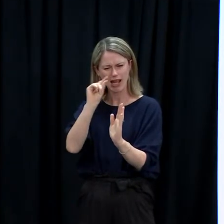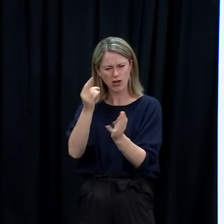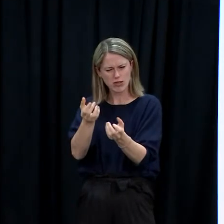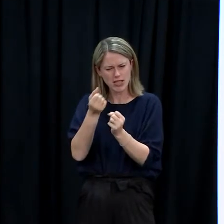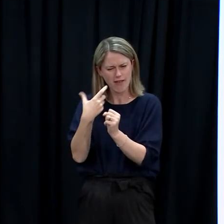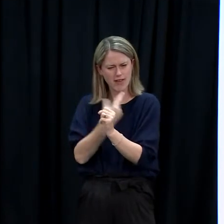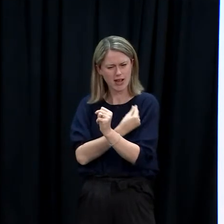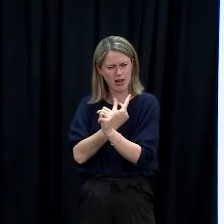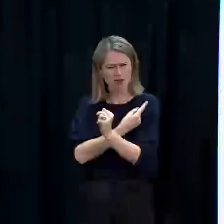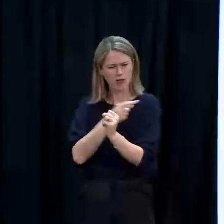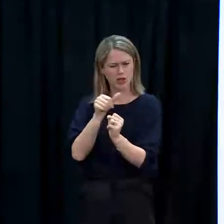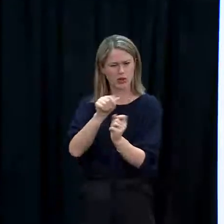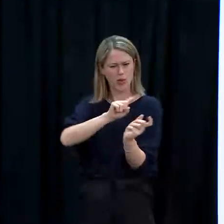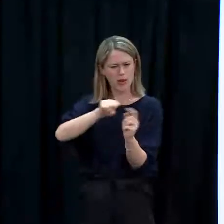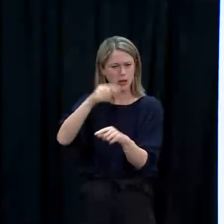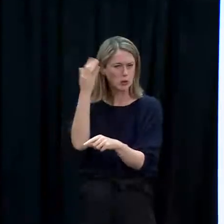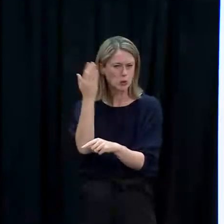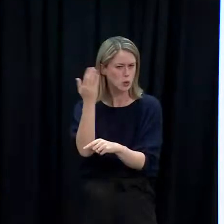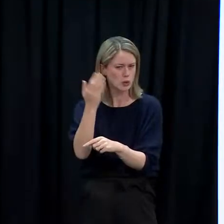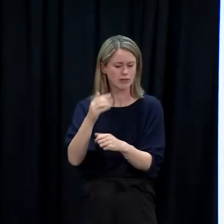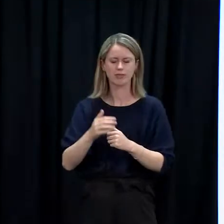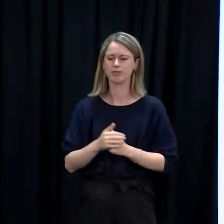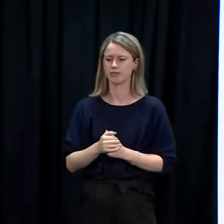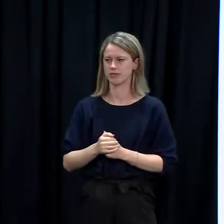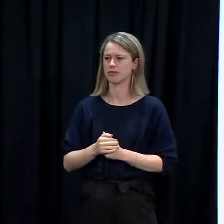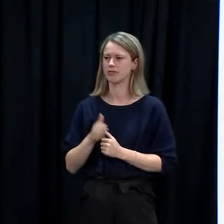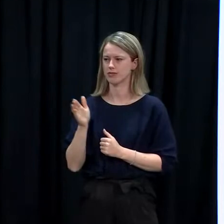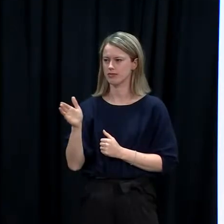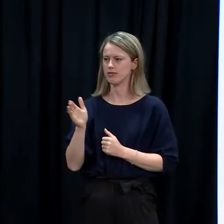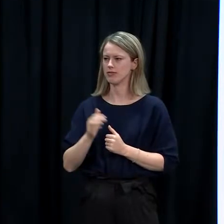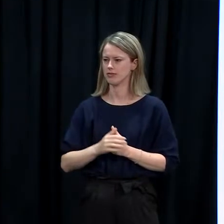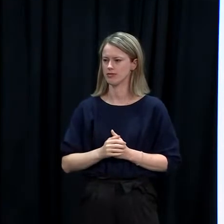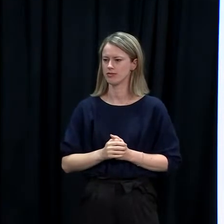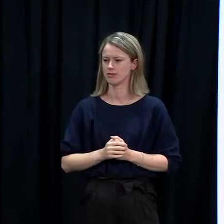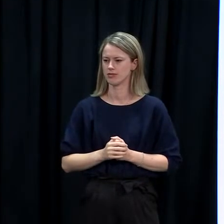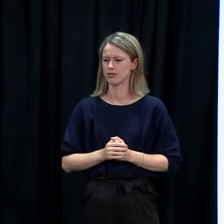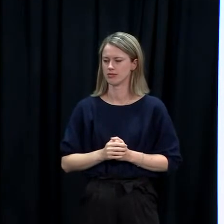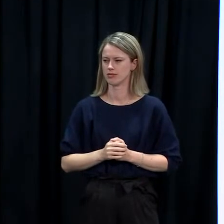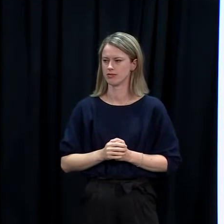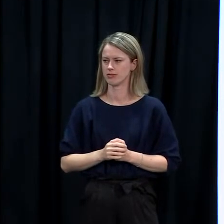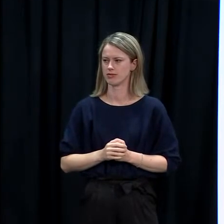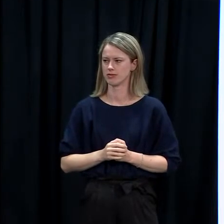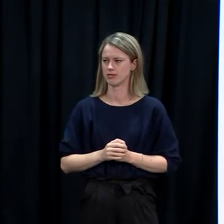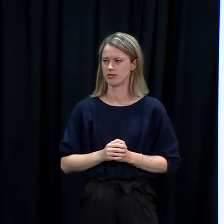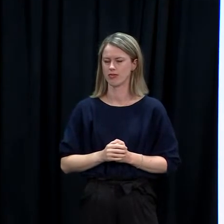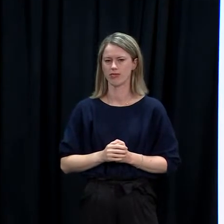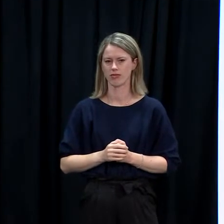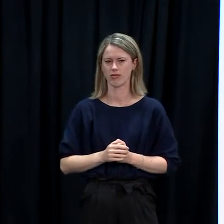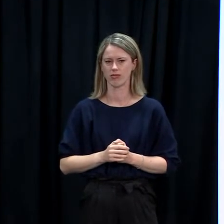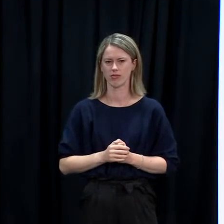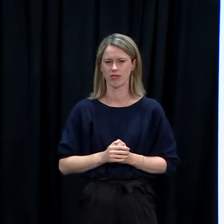vaccinated, why would you not bring them back into the schooling system? One of the things it does do is recognise that we still want